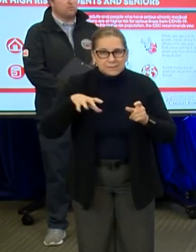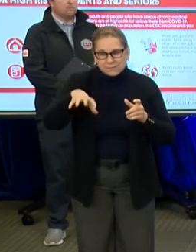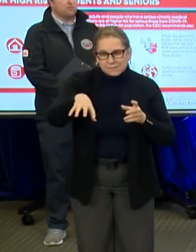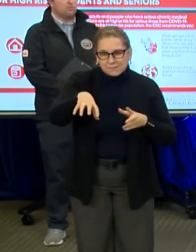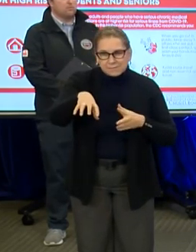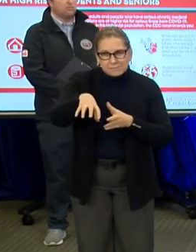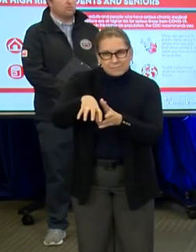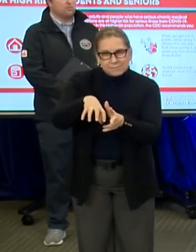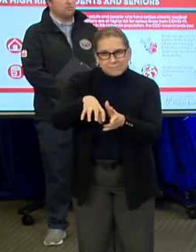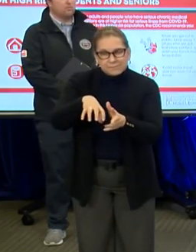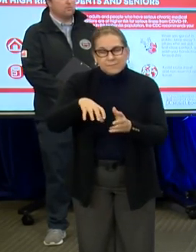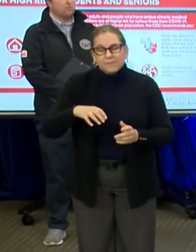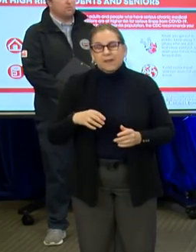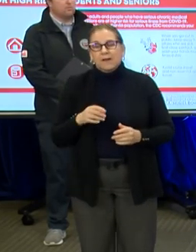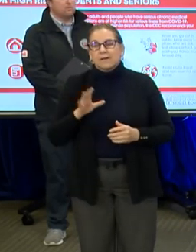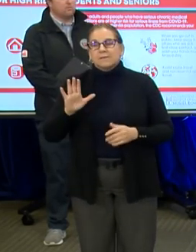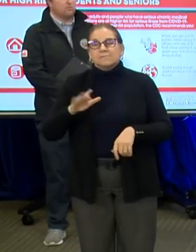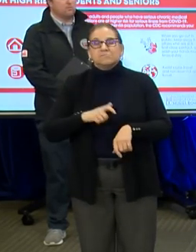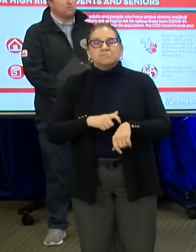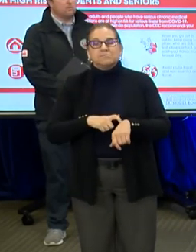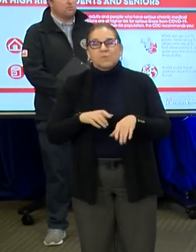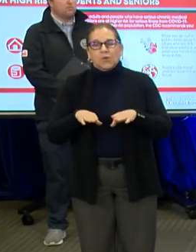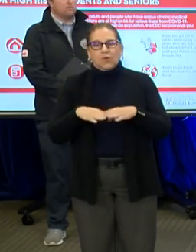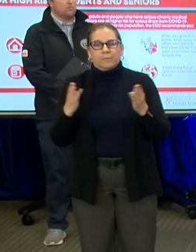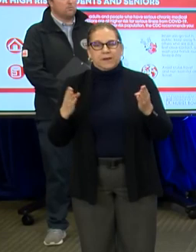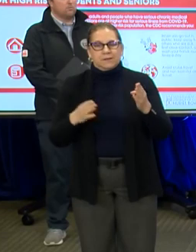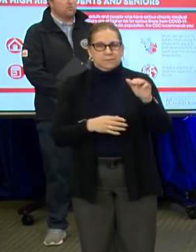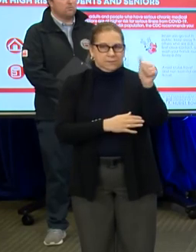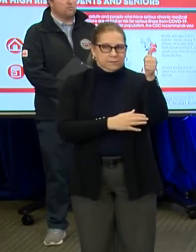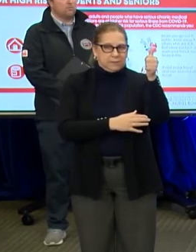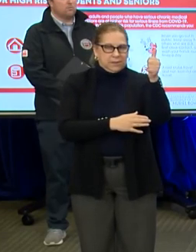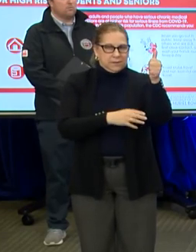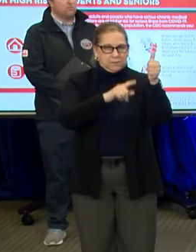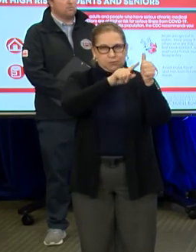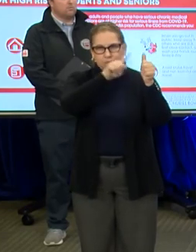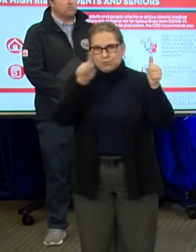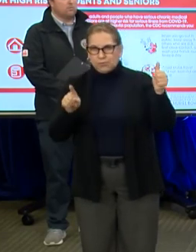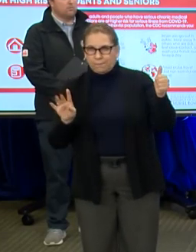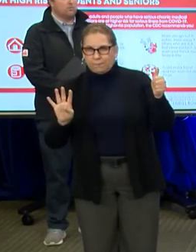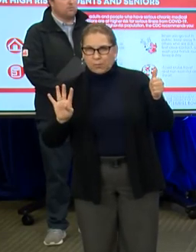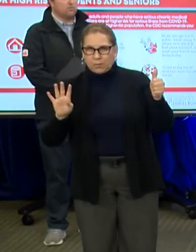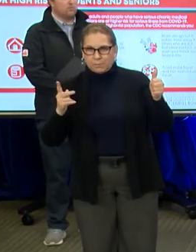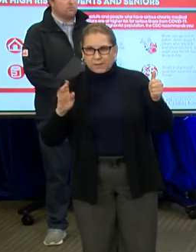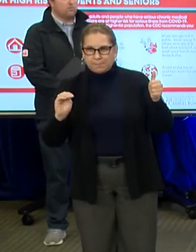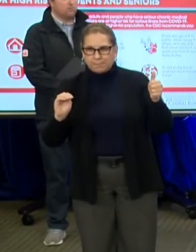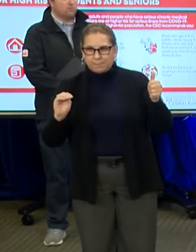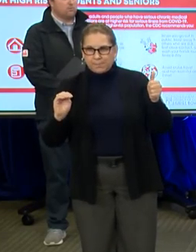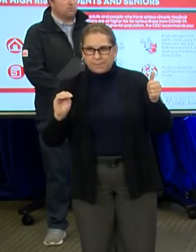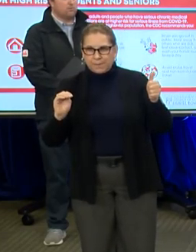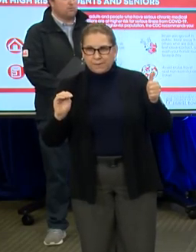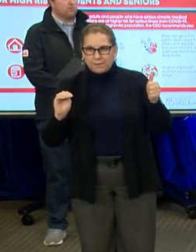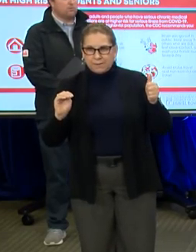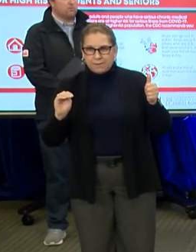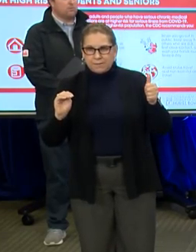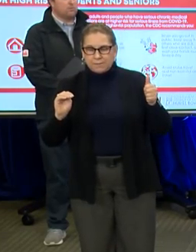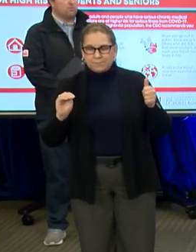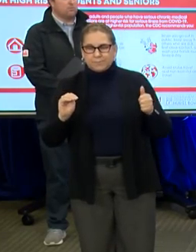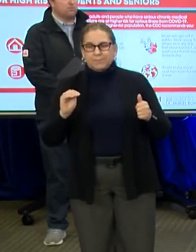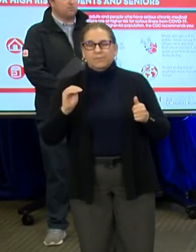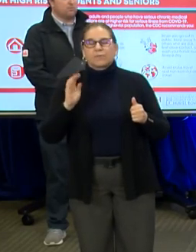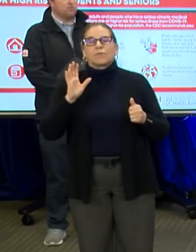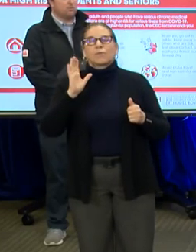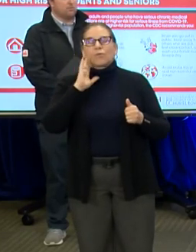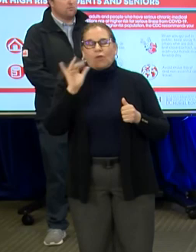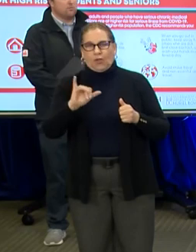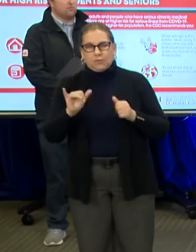site will be 10 a.m. to 4 p.m. Additionally, they plan to coordinate another drive-through in the East End in the coming